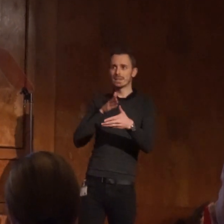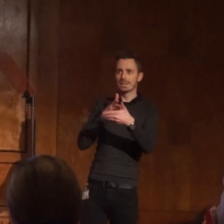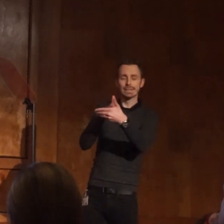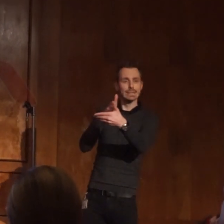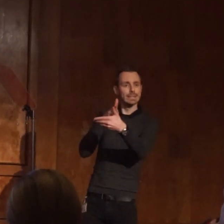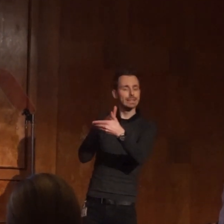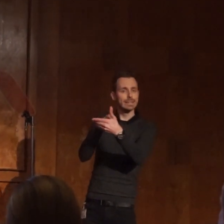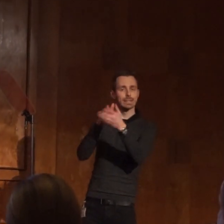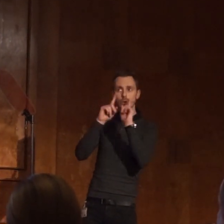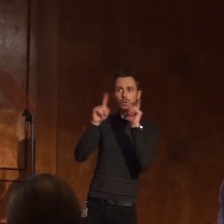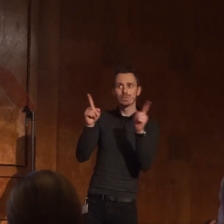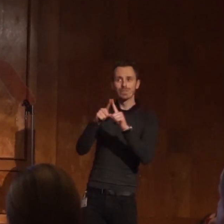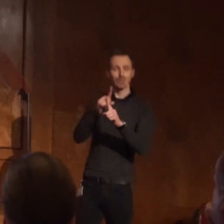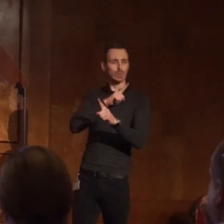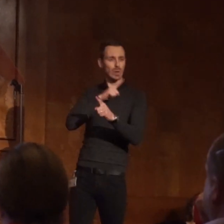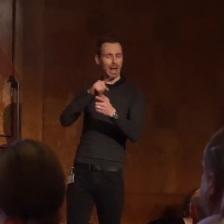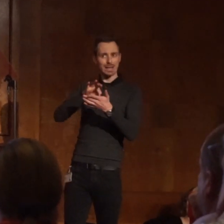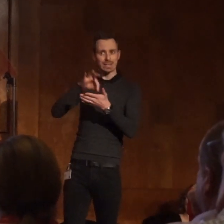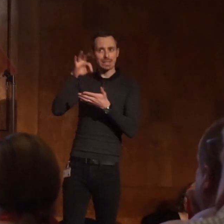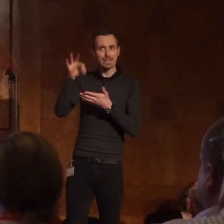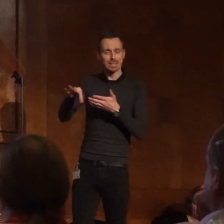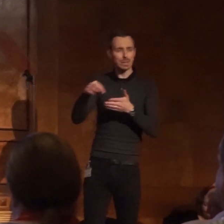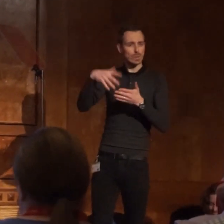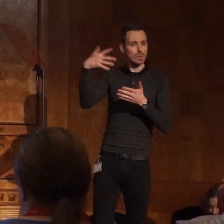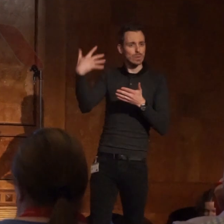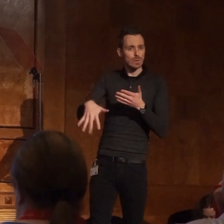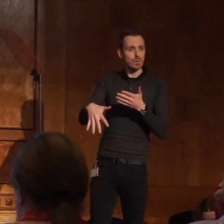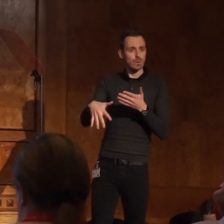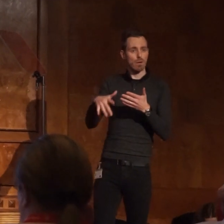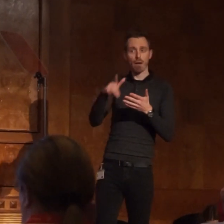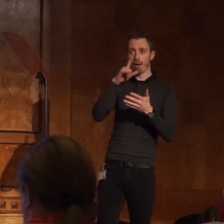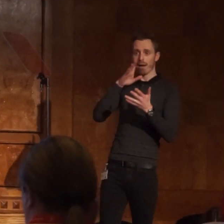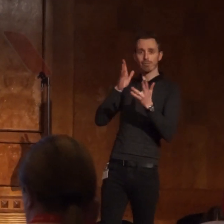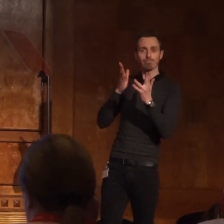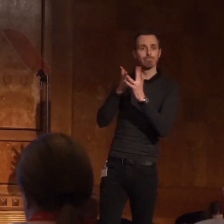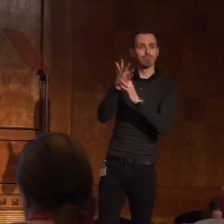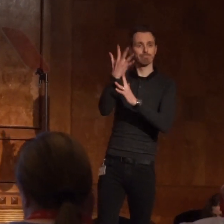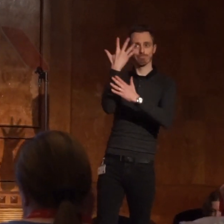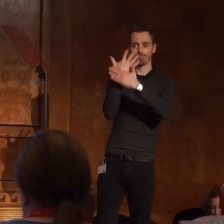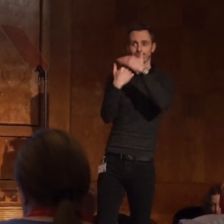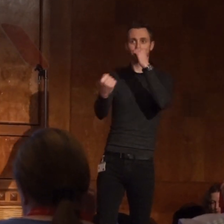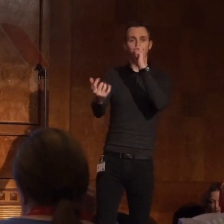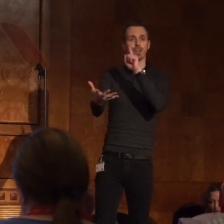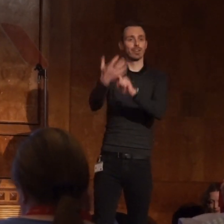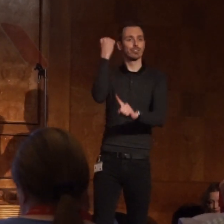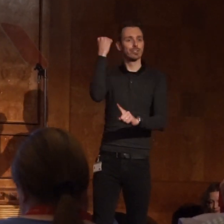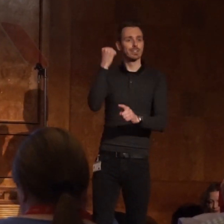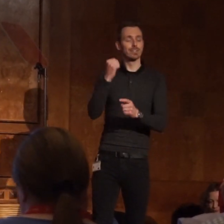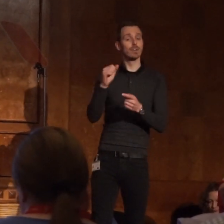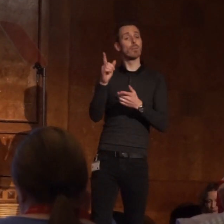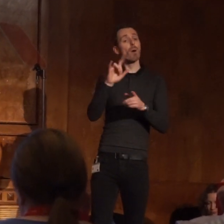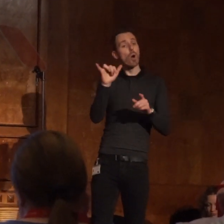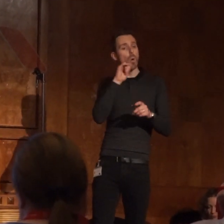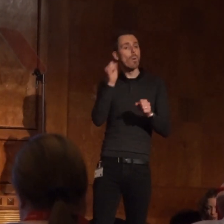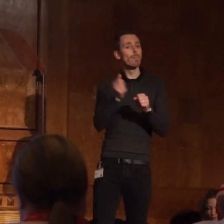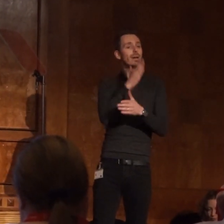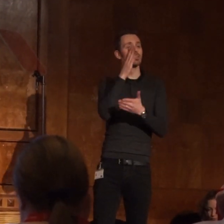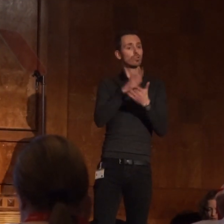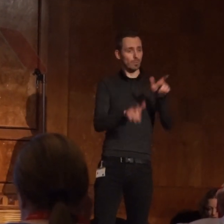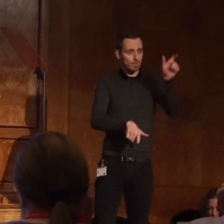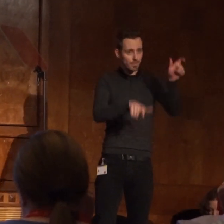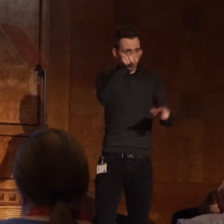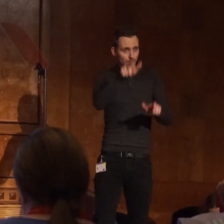also that the British population has the skills necessary and the opportunities to retrain